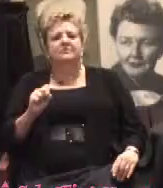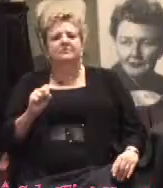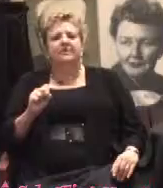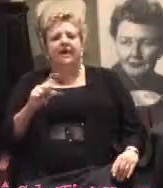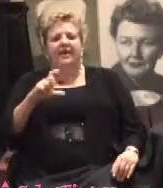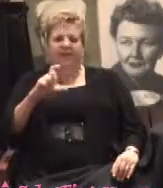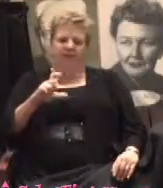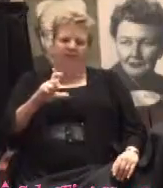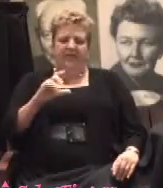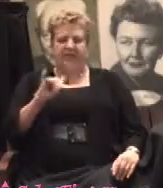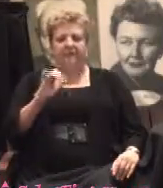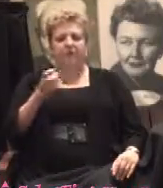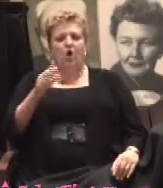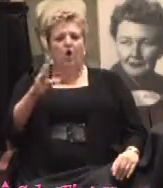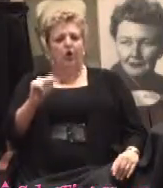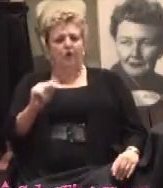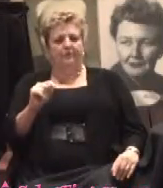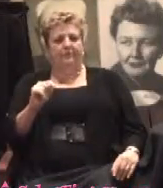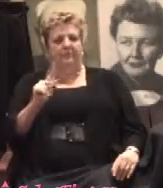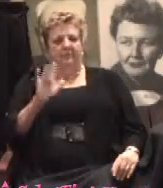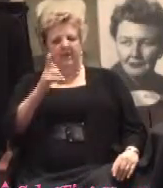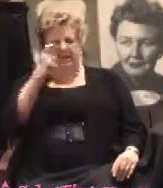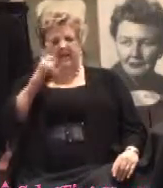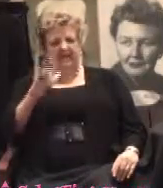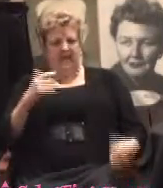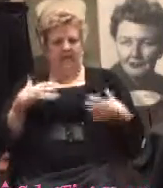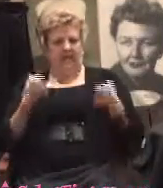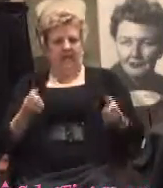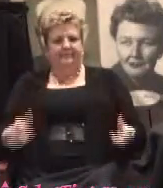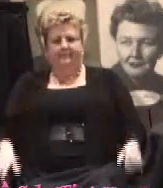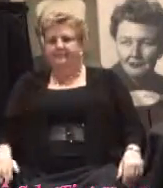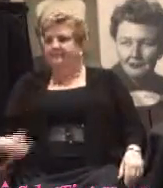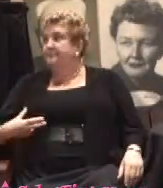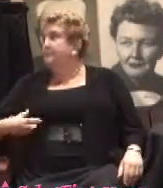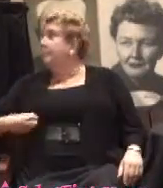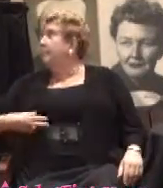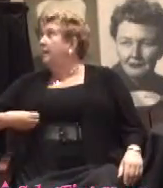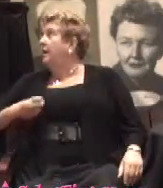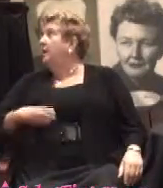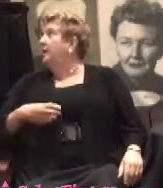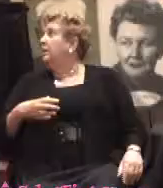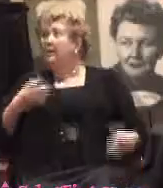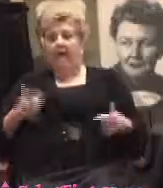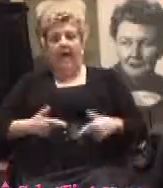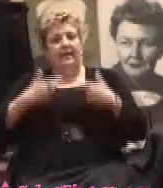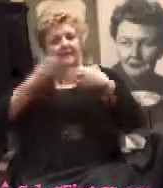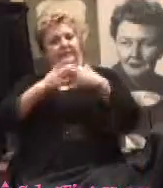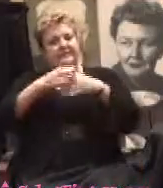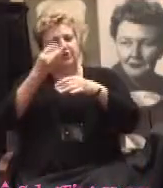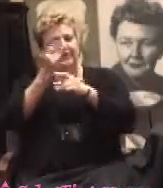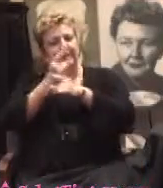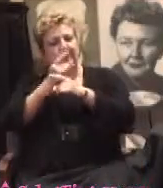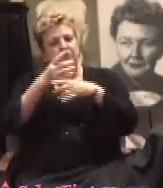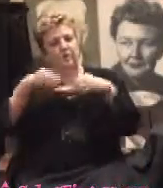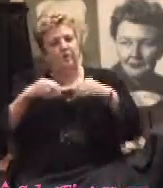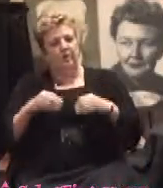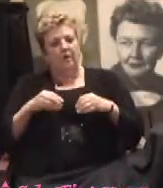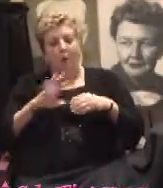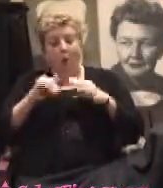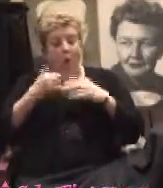healthy. Yogurt and Coke. And I lived right next door to a liquor store. I sold all my guitars. The things